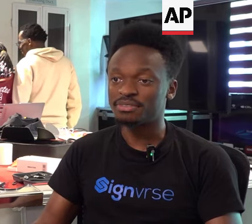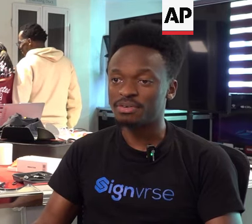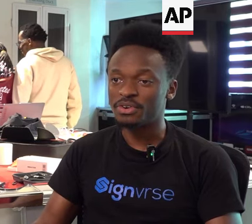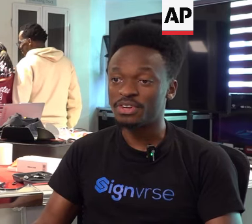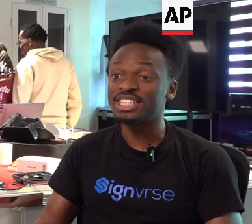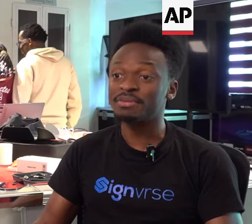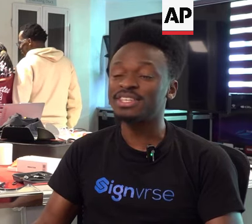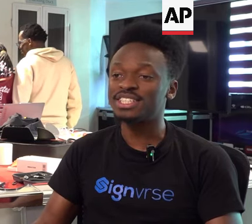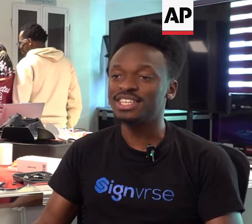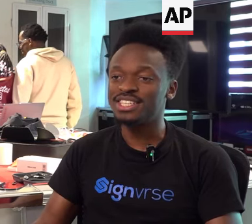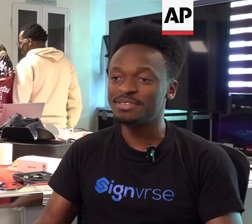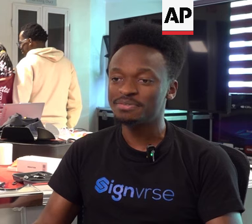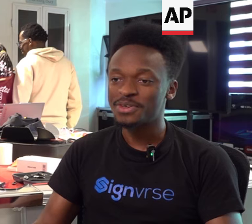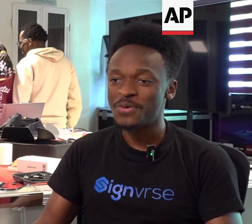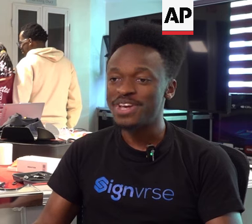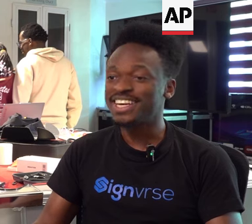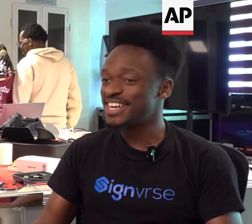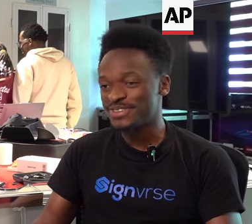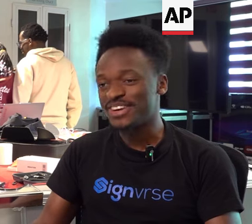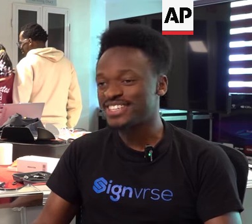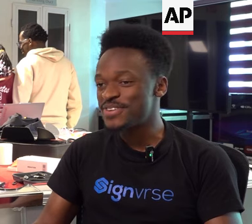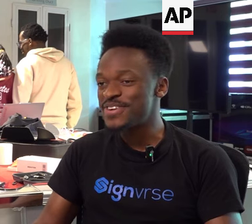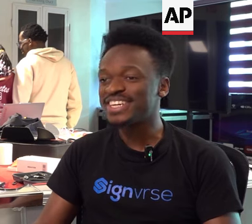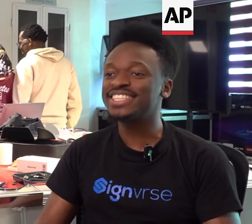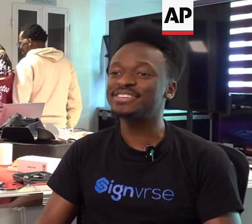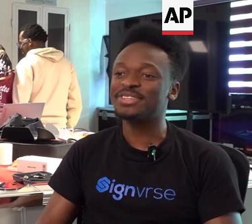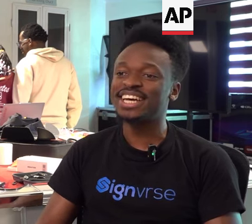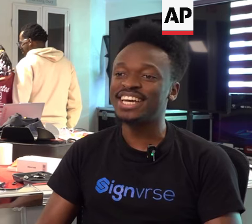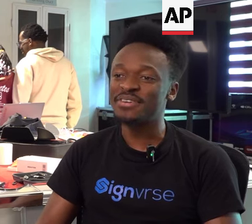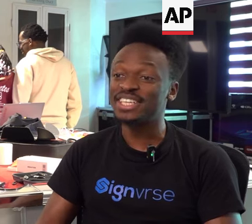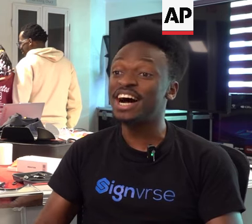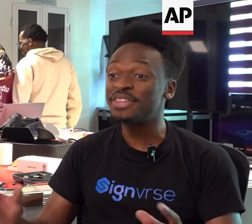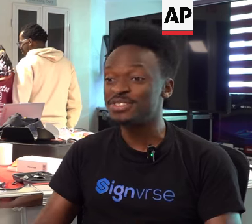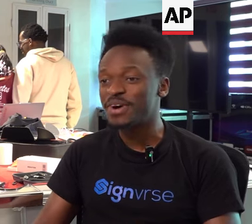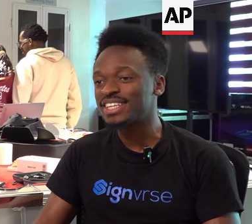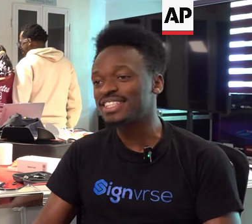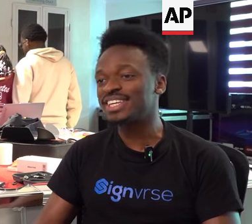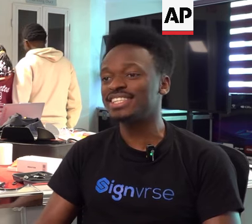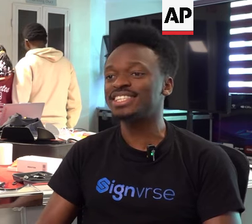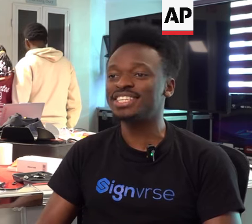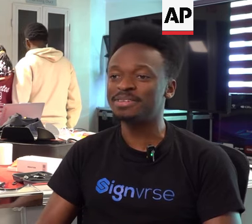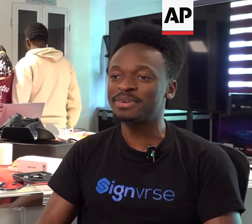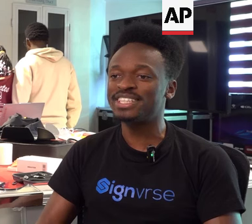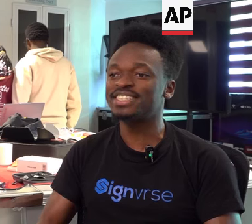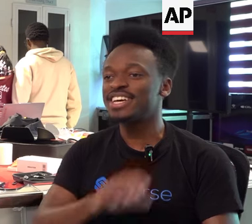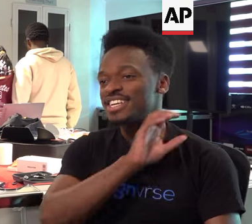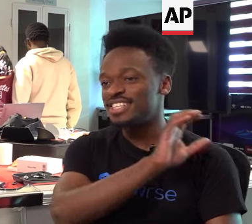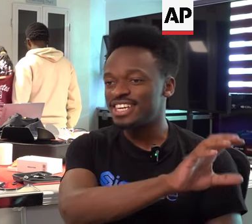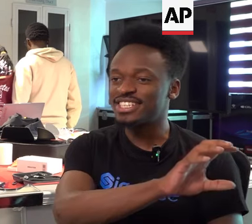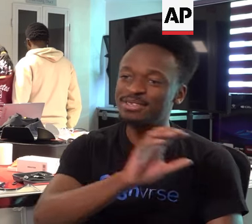platform called Terp-360. We like to call it Google Translate for sign language. And how this works is it interprets text and